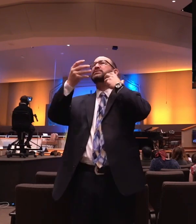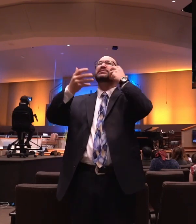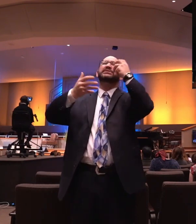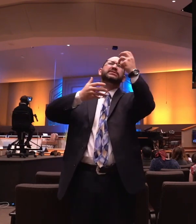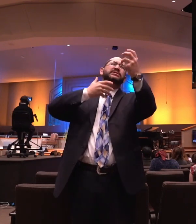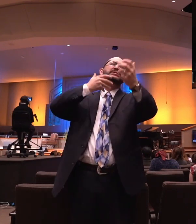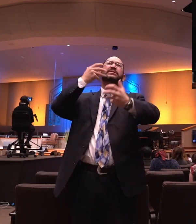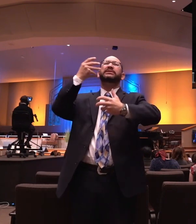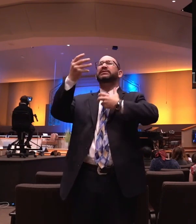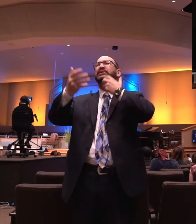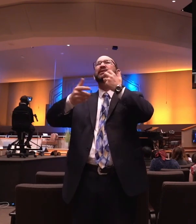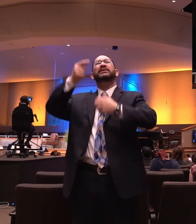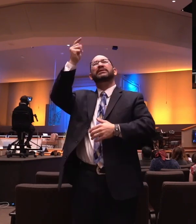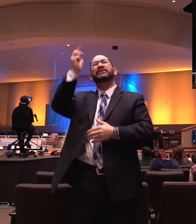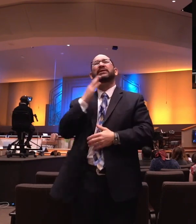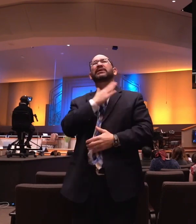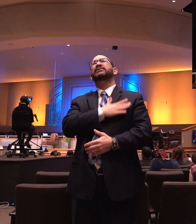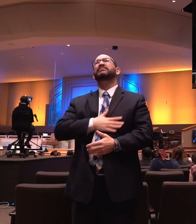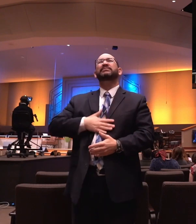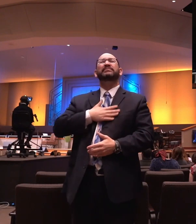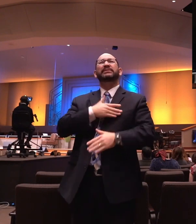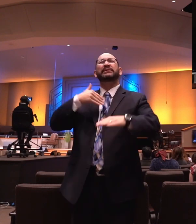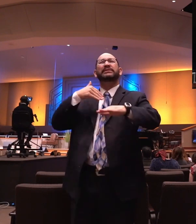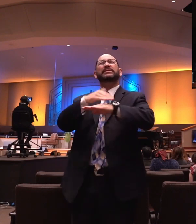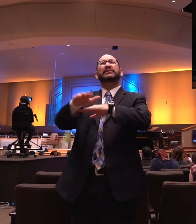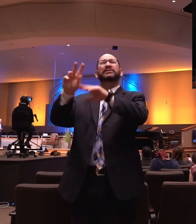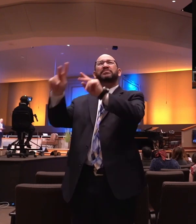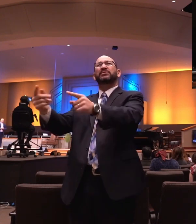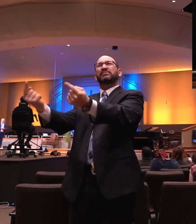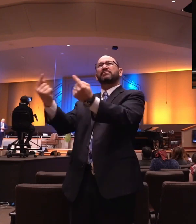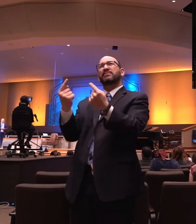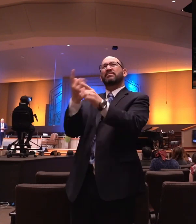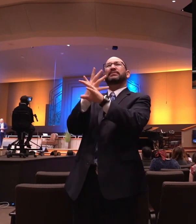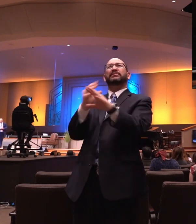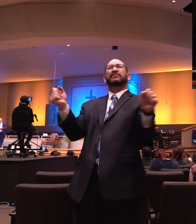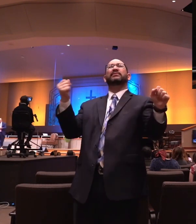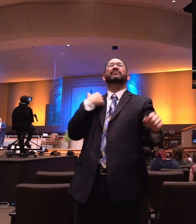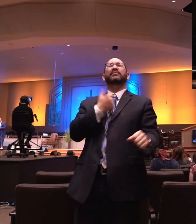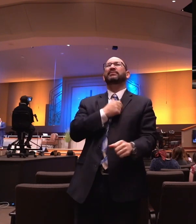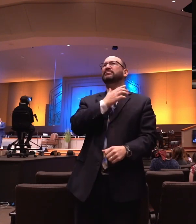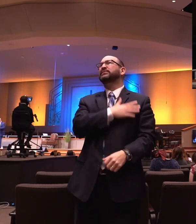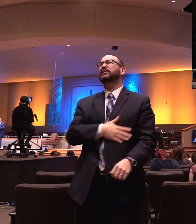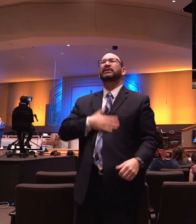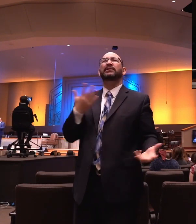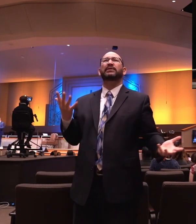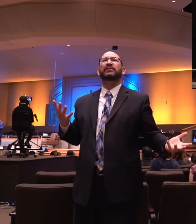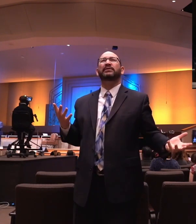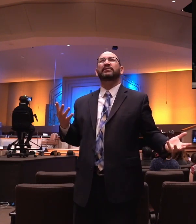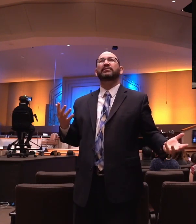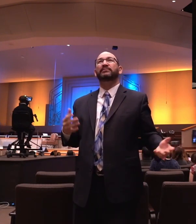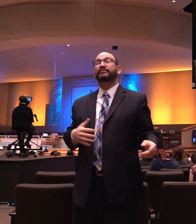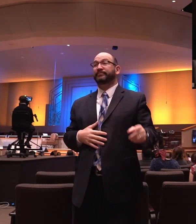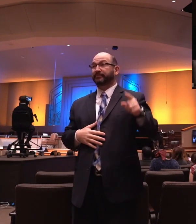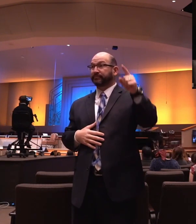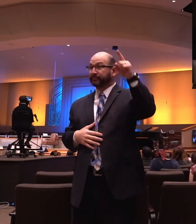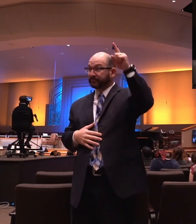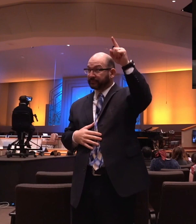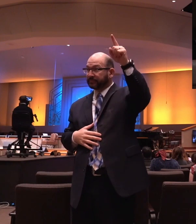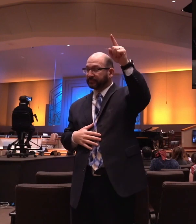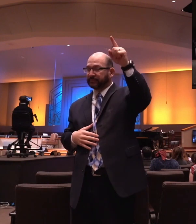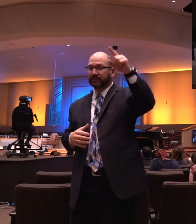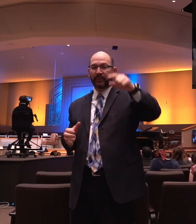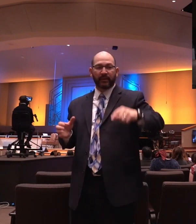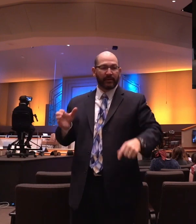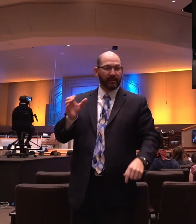and their anguish, God, please send us a deliverer. And God searched